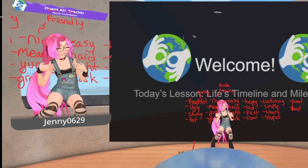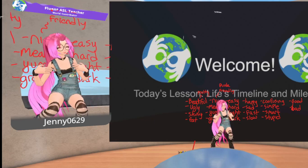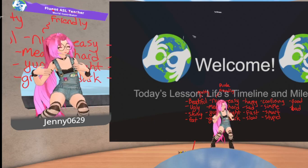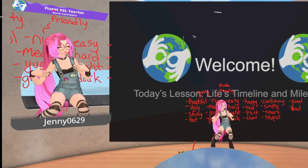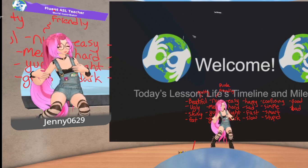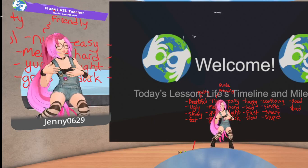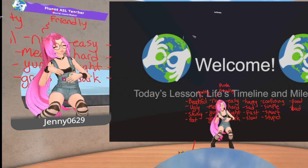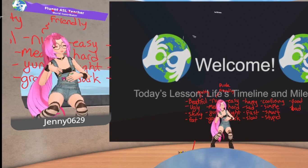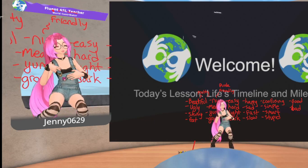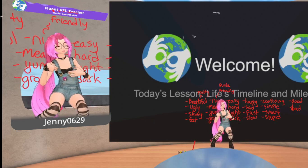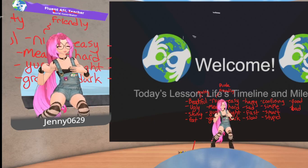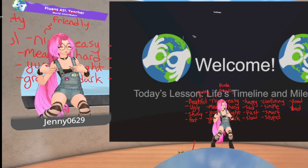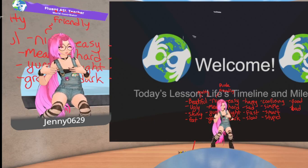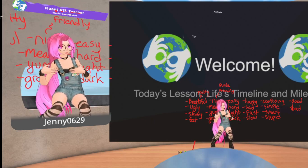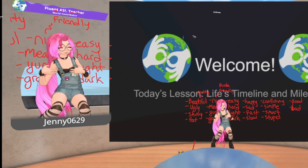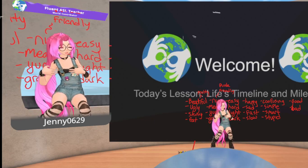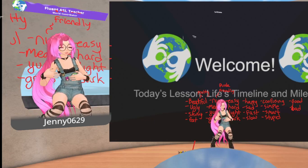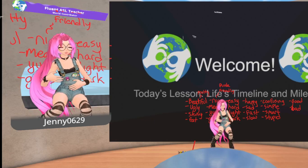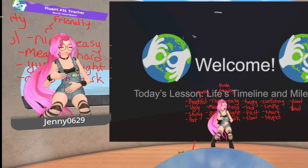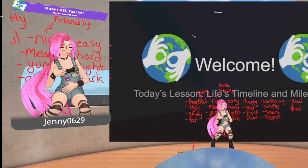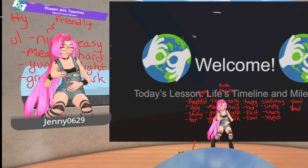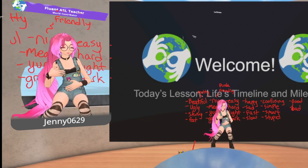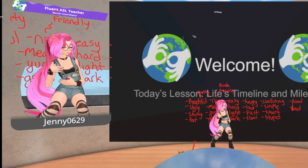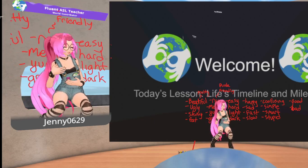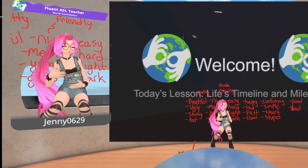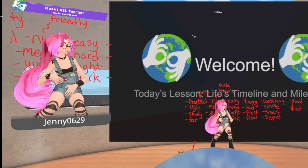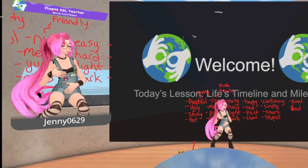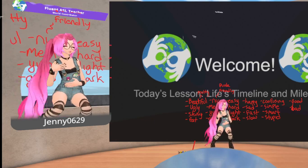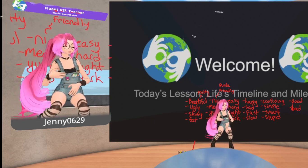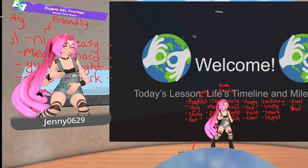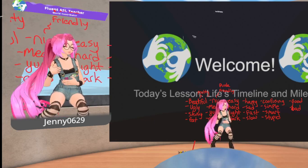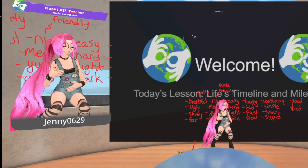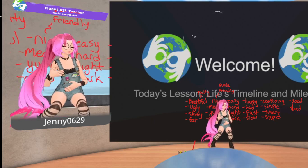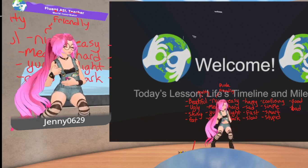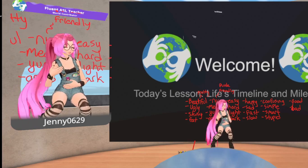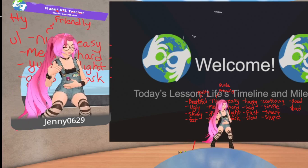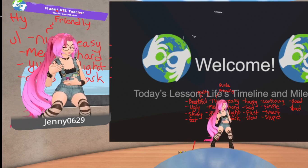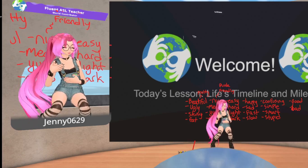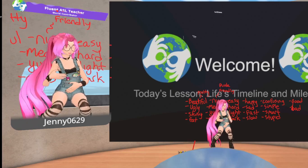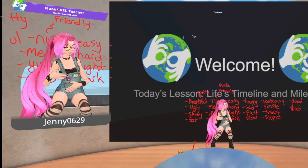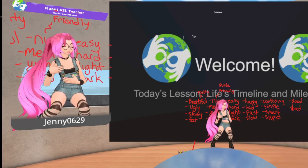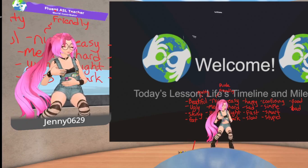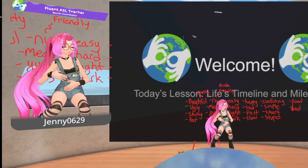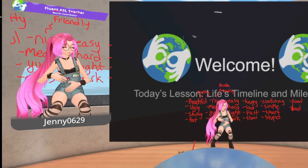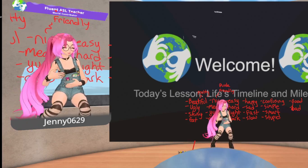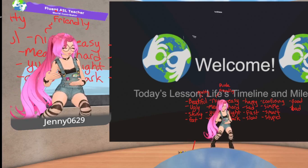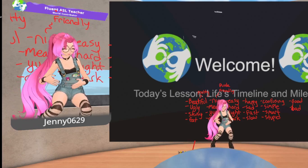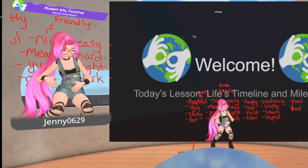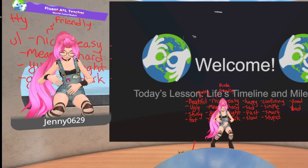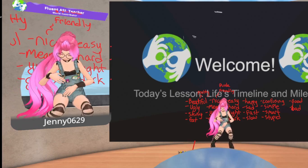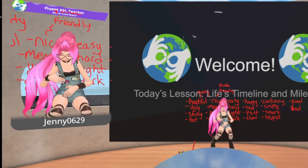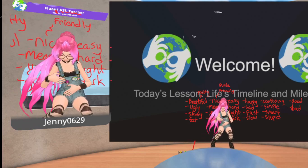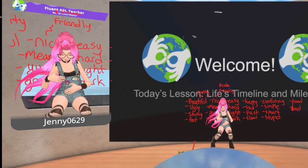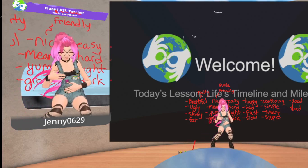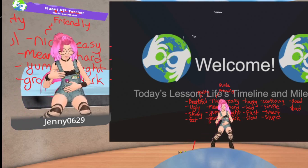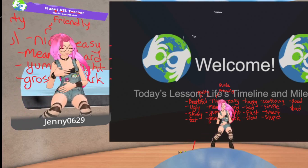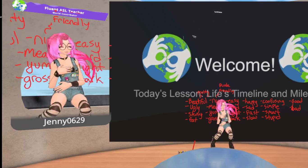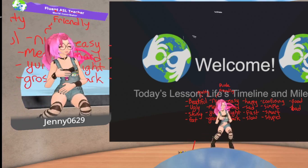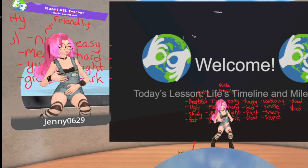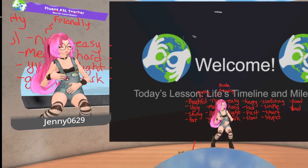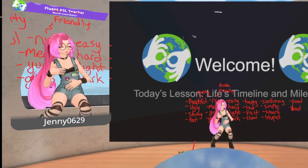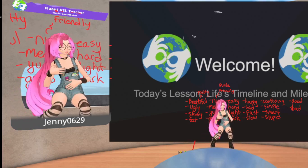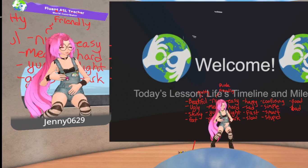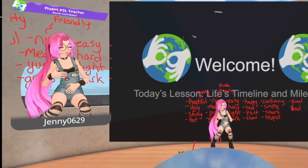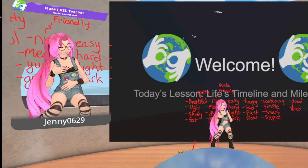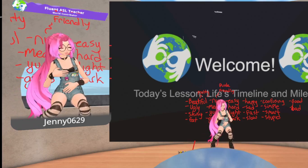but I've personally always signed it up here, but I would totally understand what you're saying if you were to sign that. So yeah, that's interesting. It makes sense